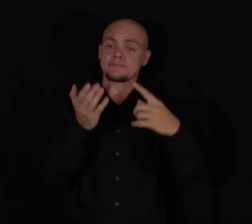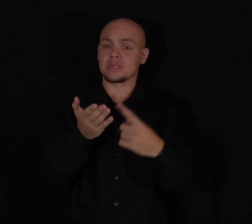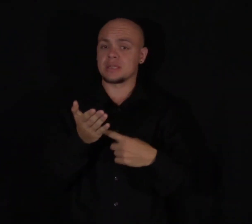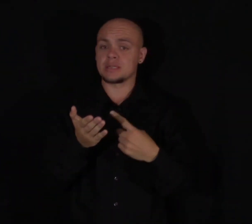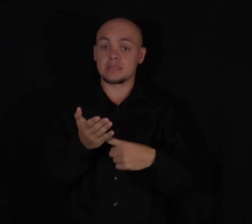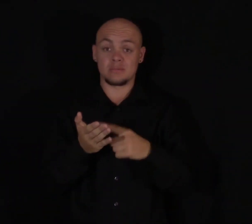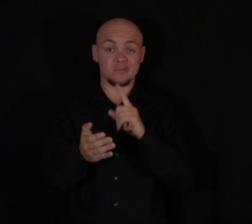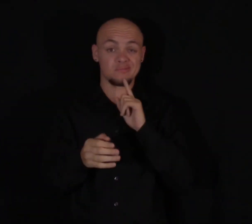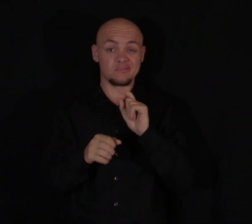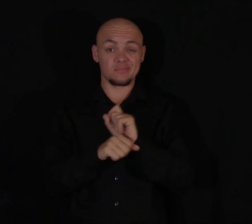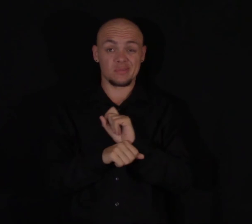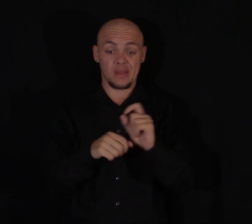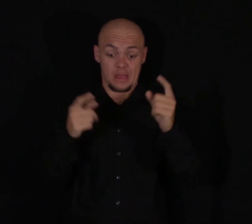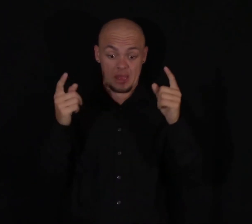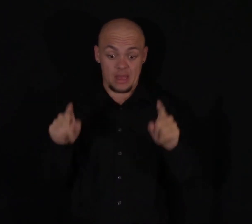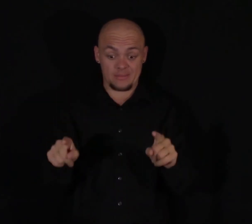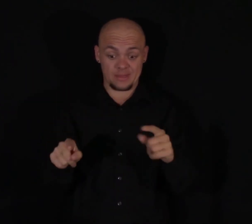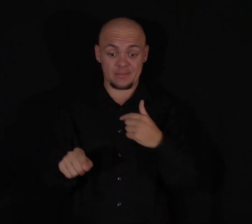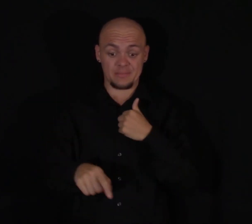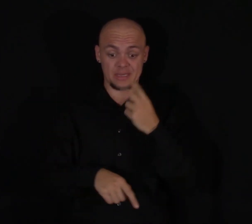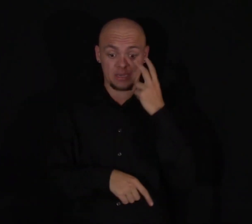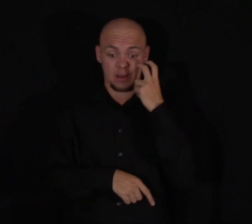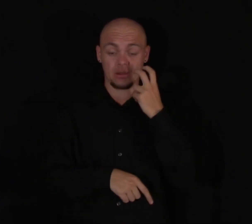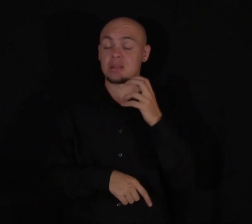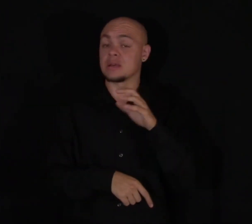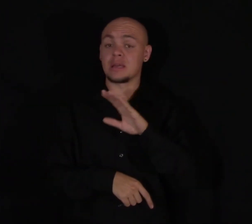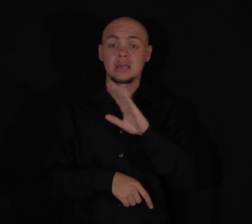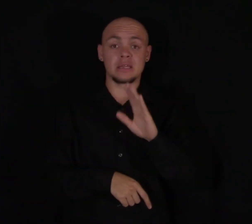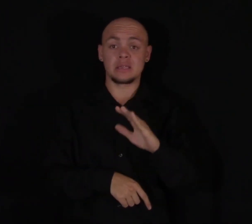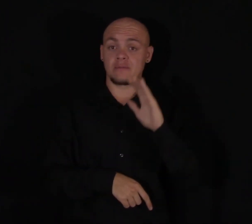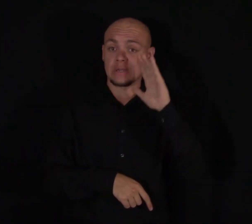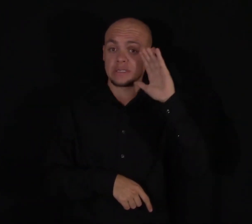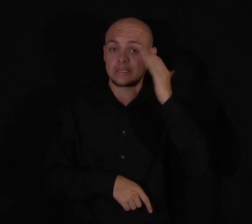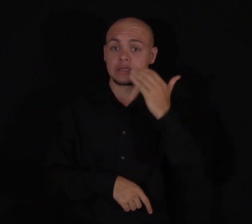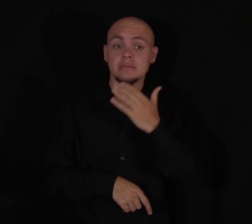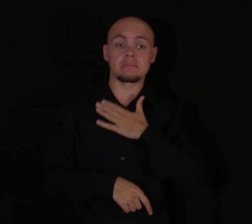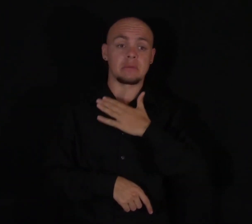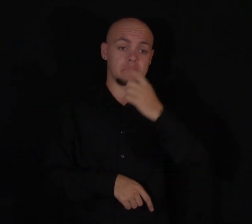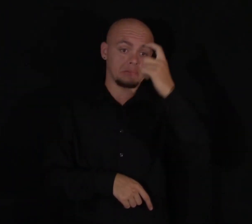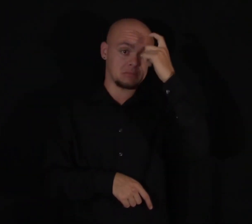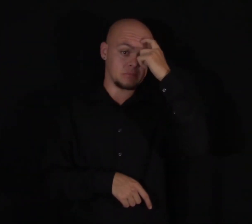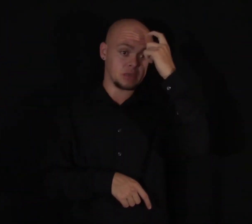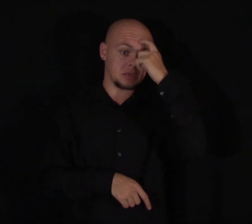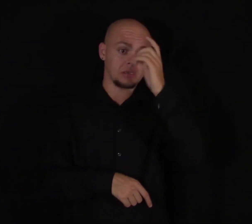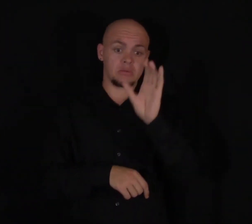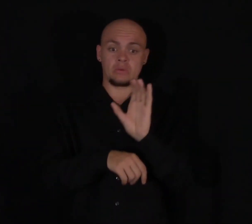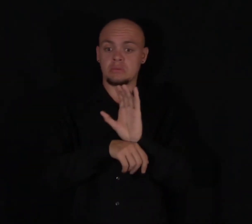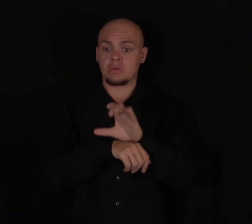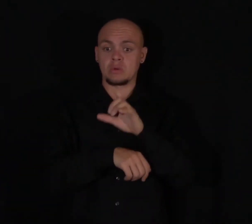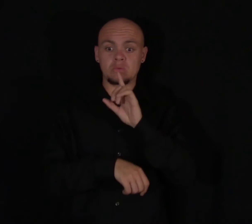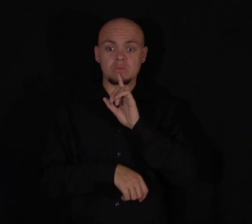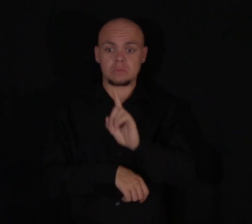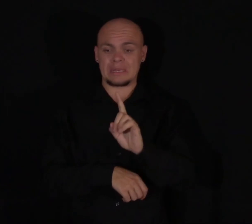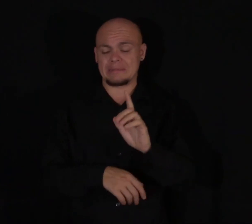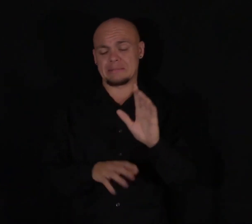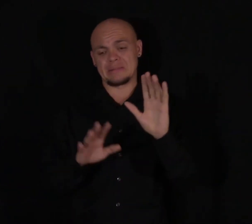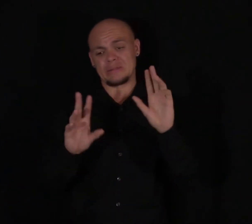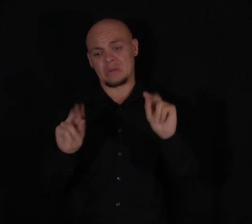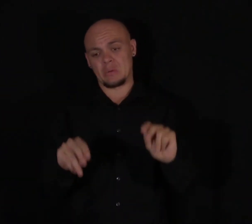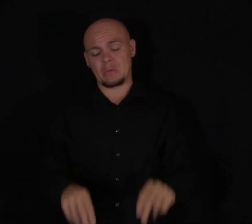indeed it were all true, for it never presented itself to my mind with the force of reality. As the images that